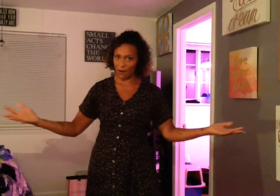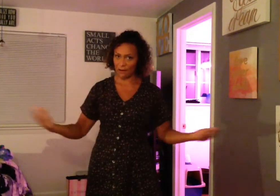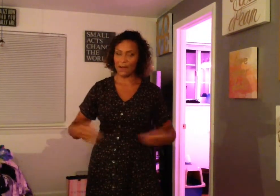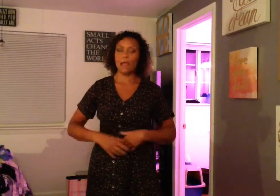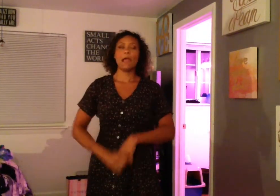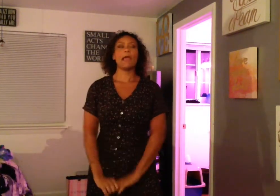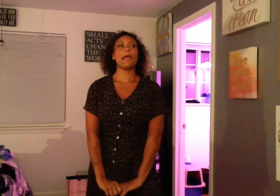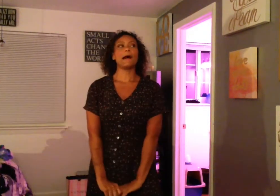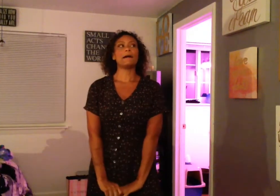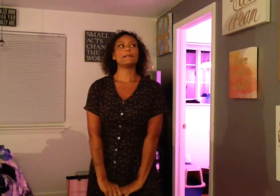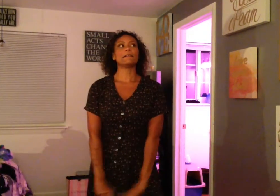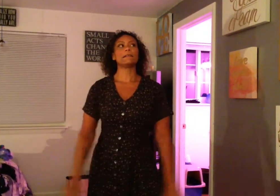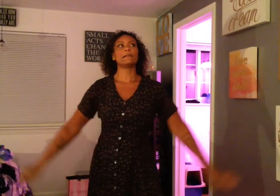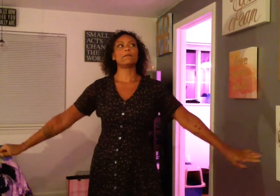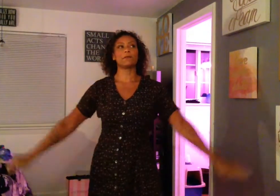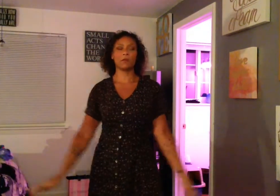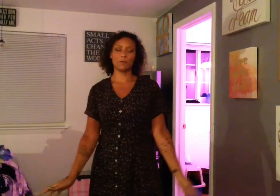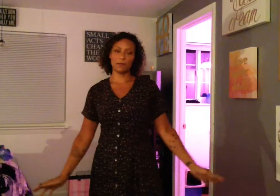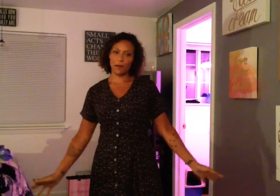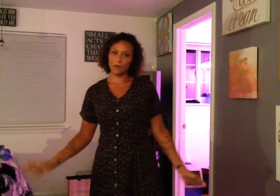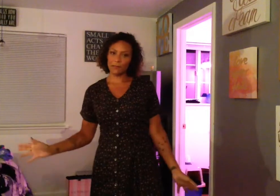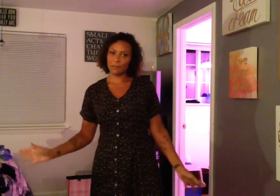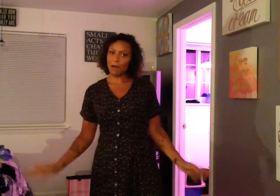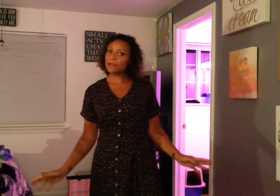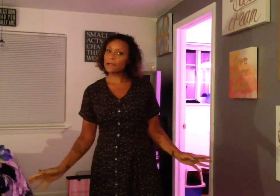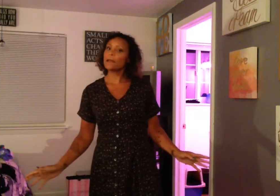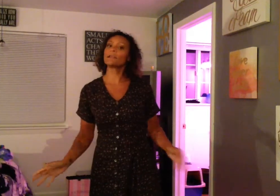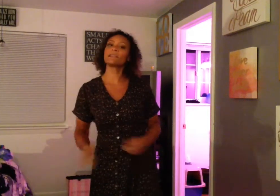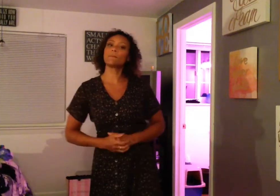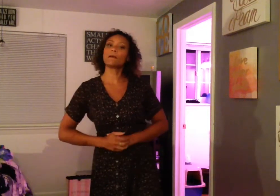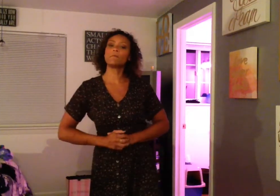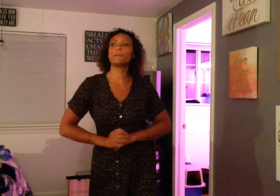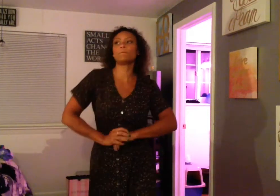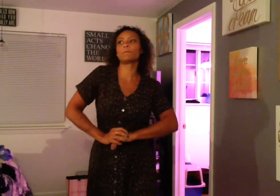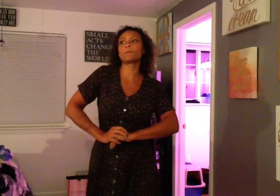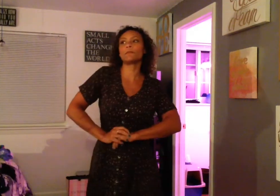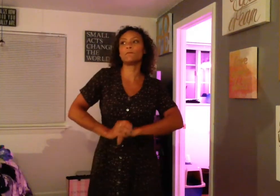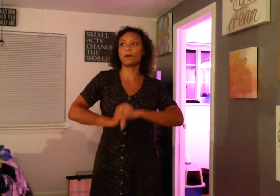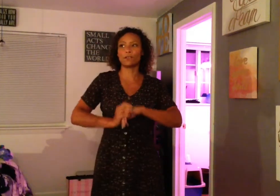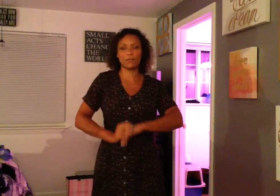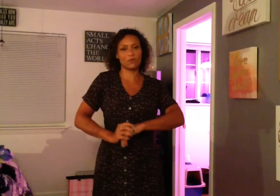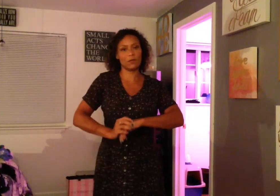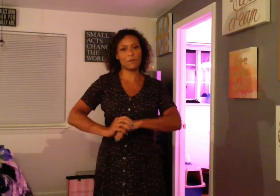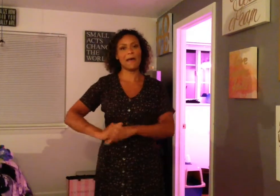pond. And if you're familiar with the 100th monkey experiment, once you reach critical